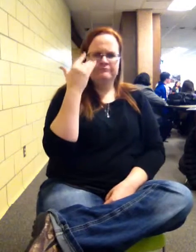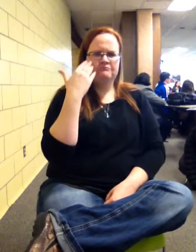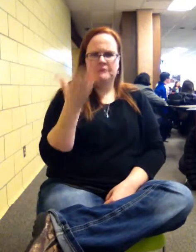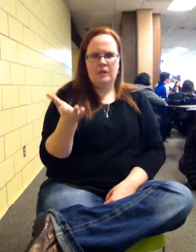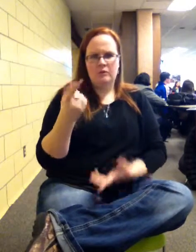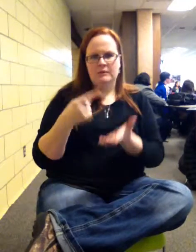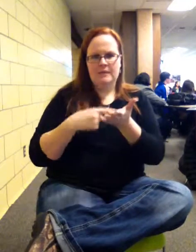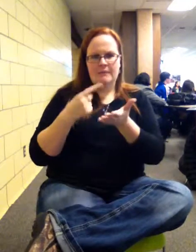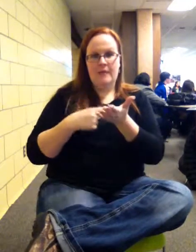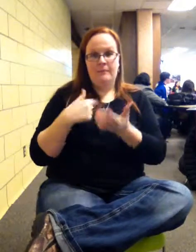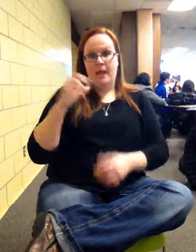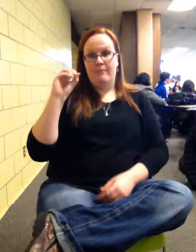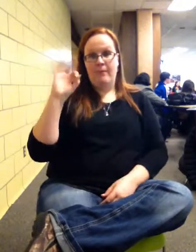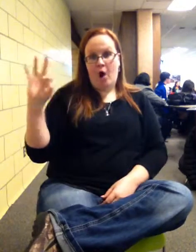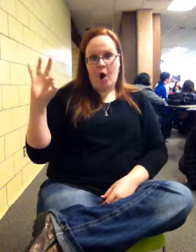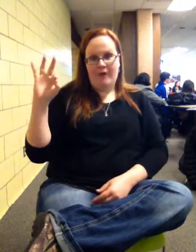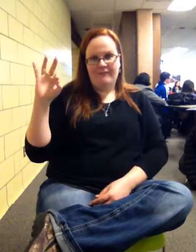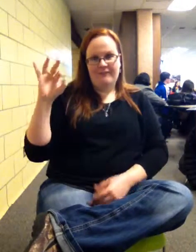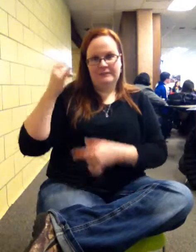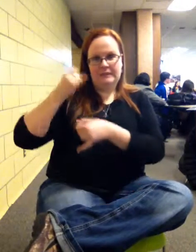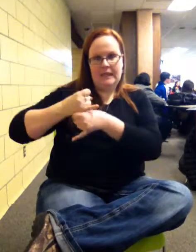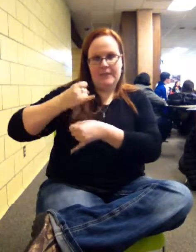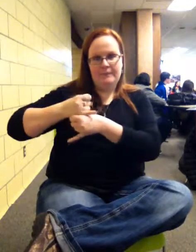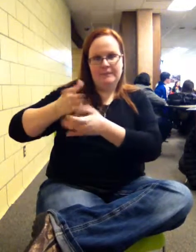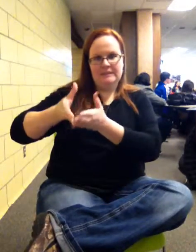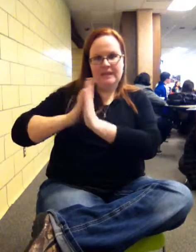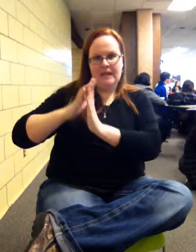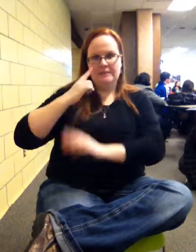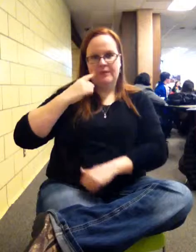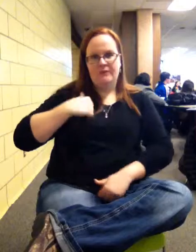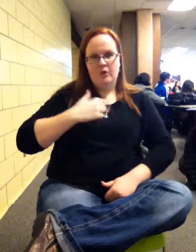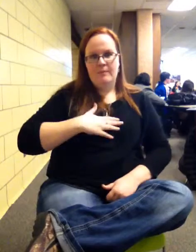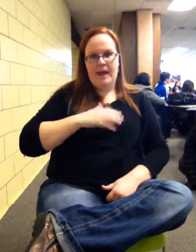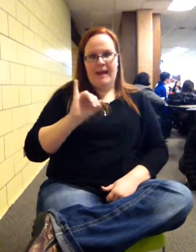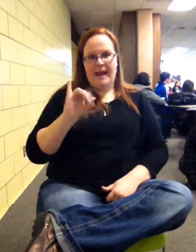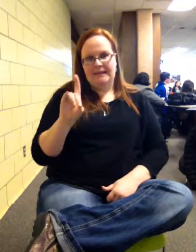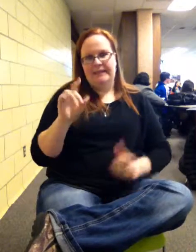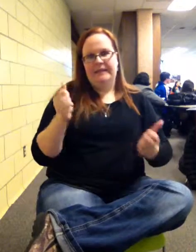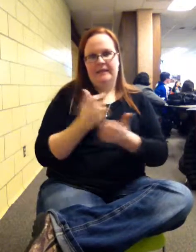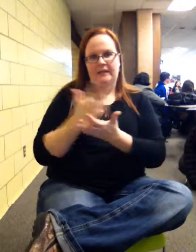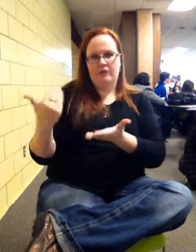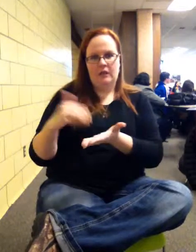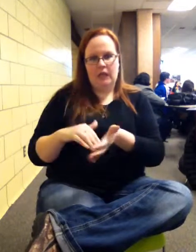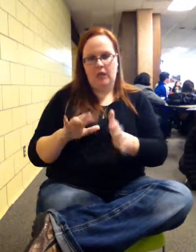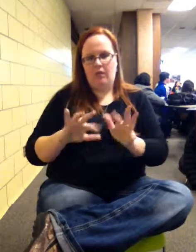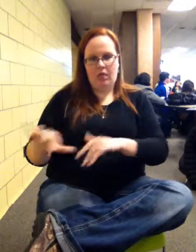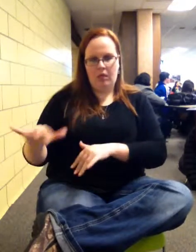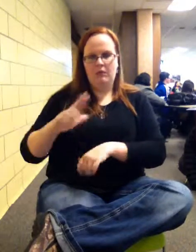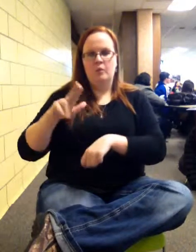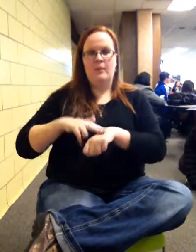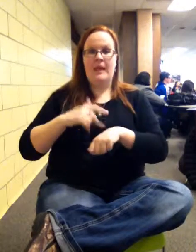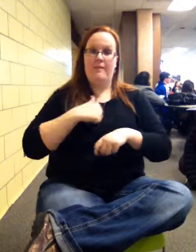off campus, which doesn't make sense, it'll ask me for my ID and everything again. Usually when I'm on campus, it